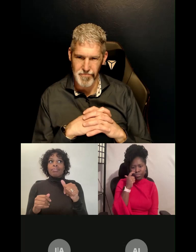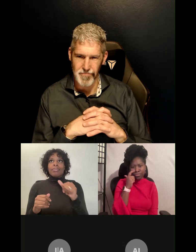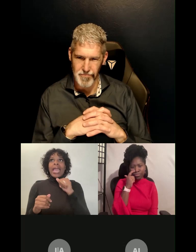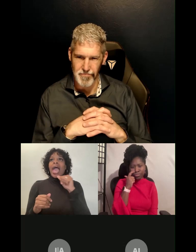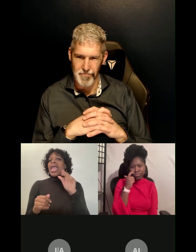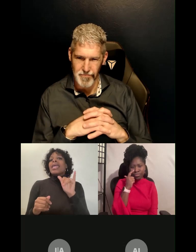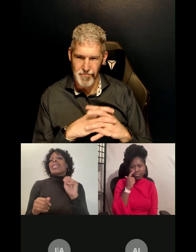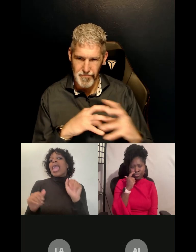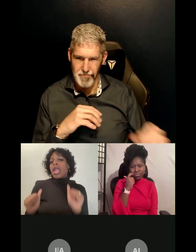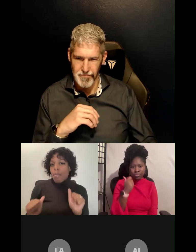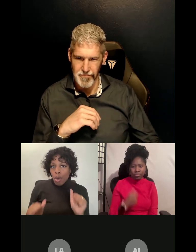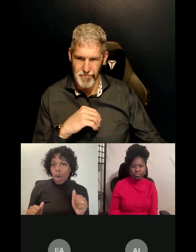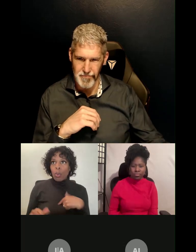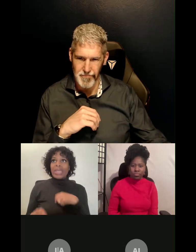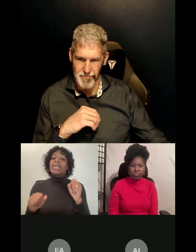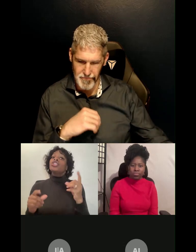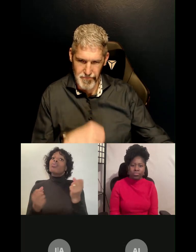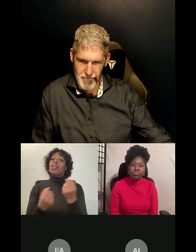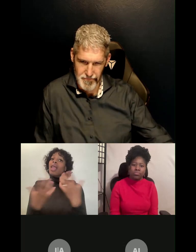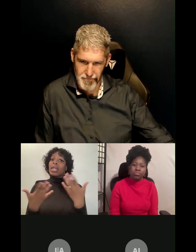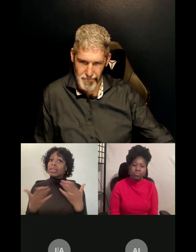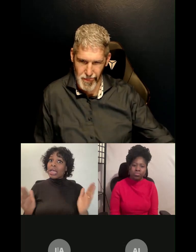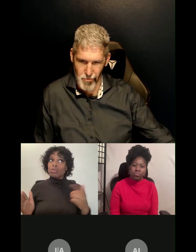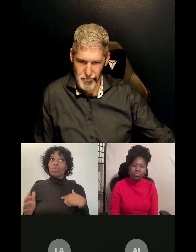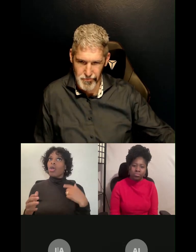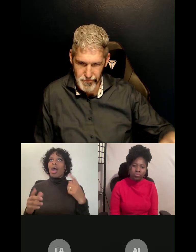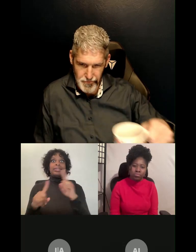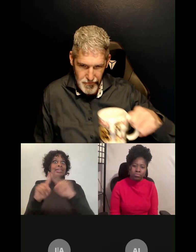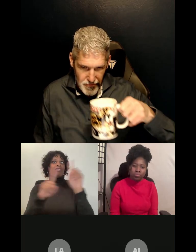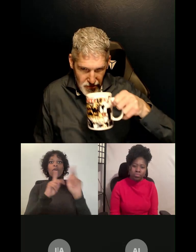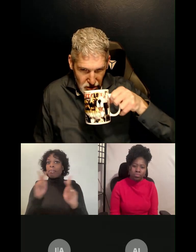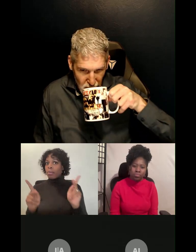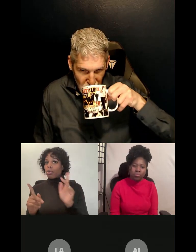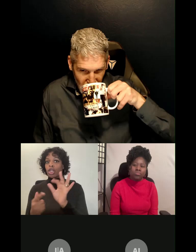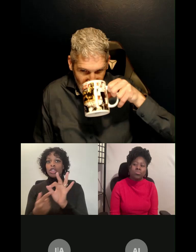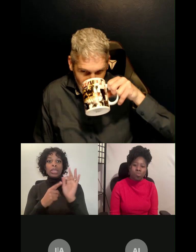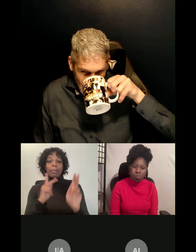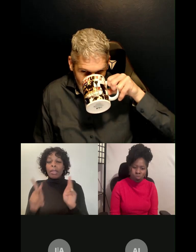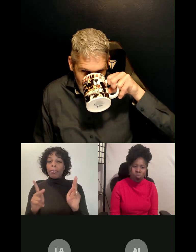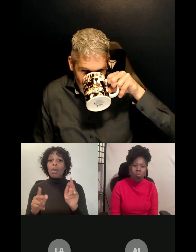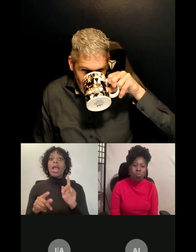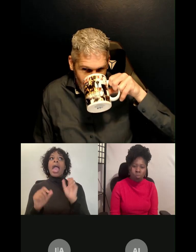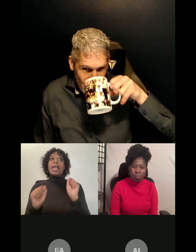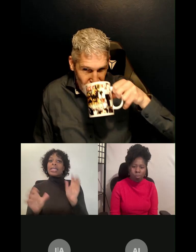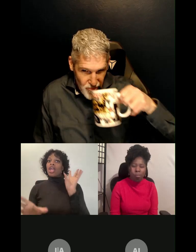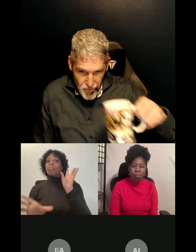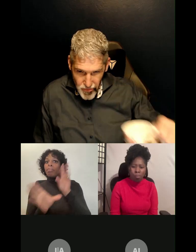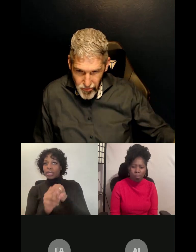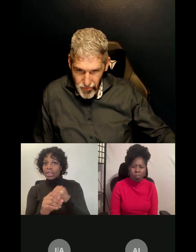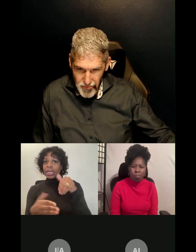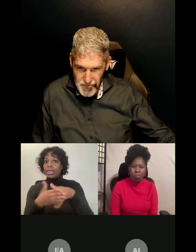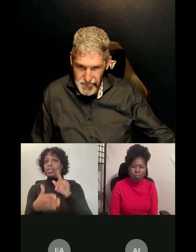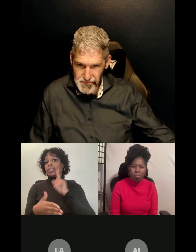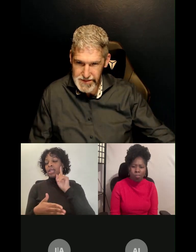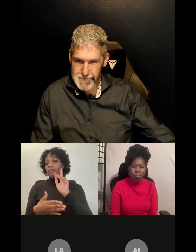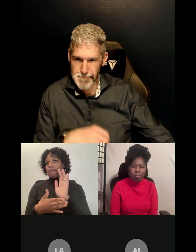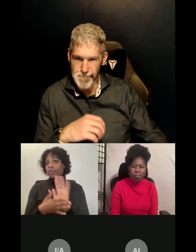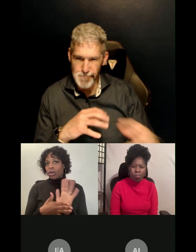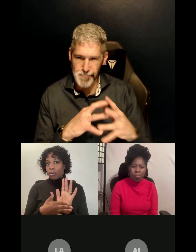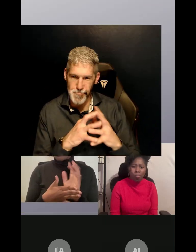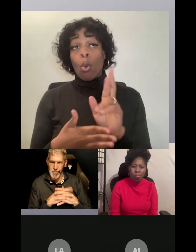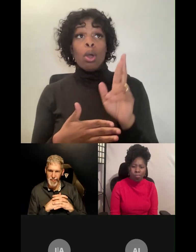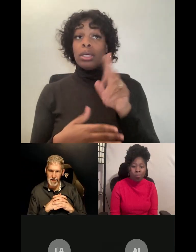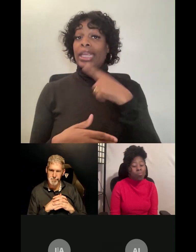um enable. We can do a lot of things. We are different people, unique people, and can put it in the